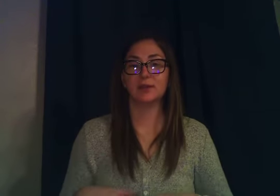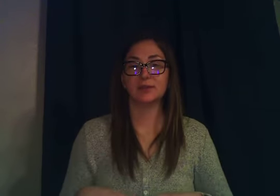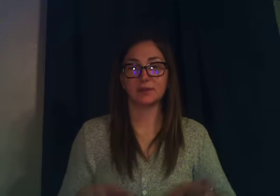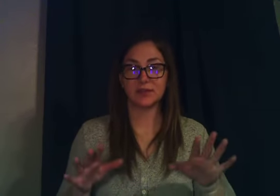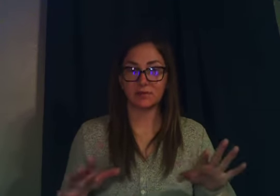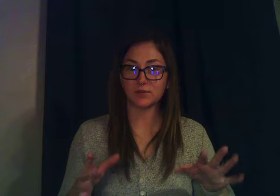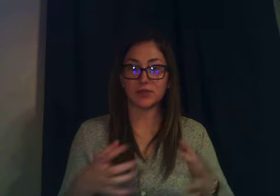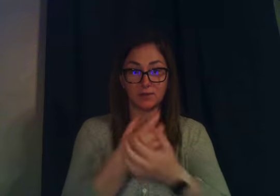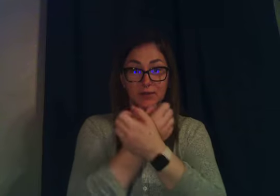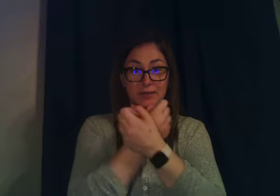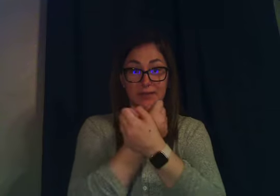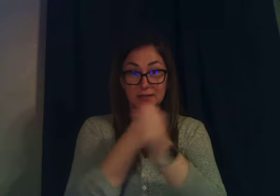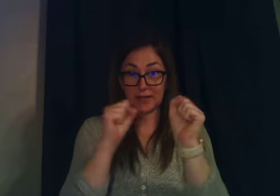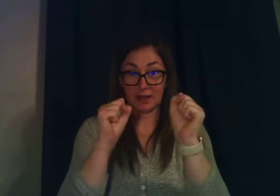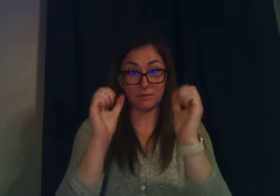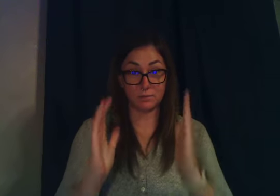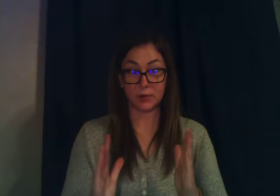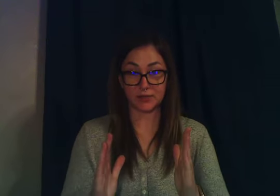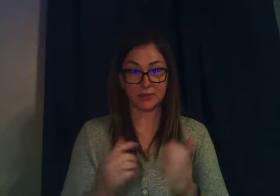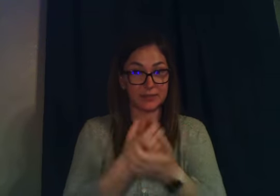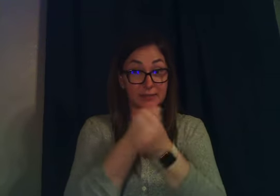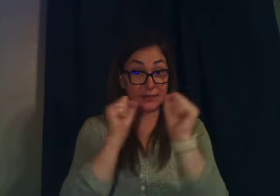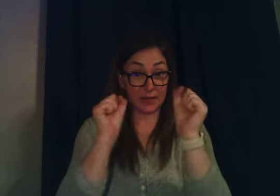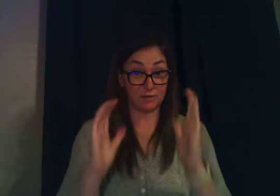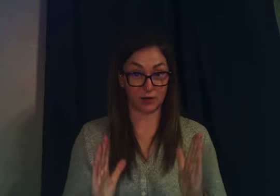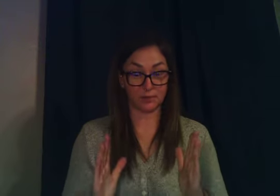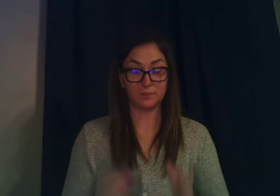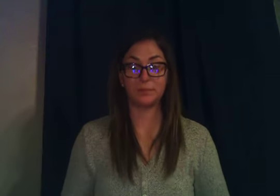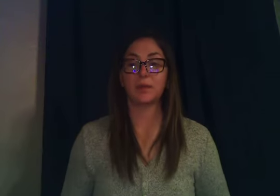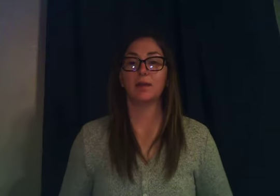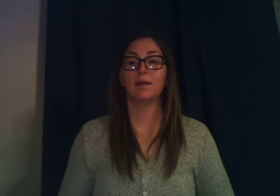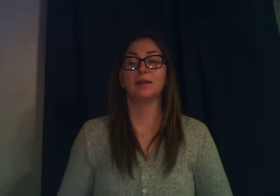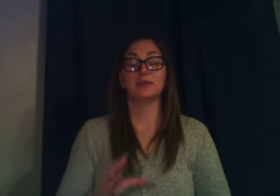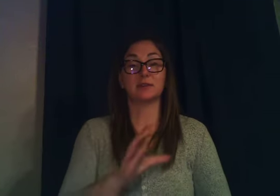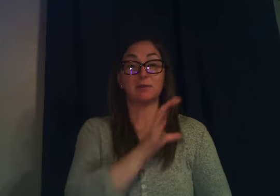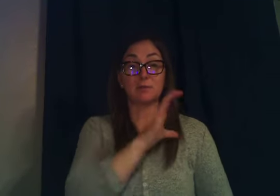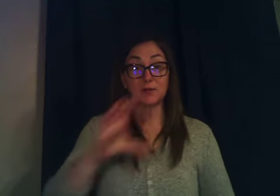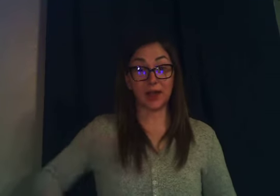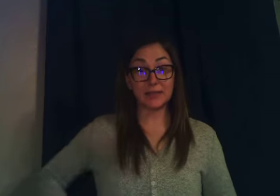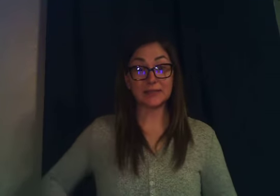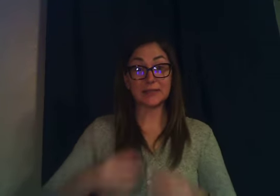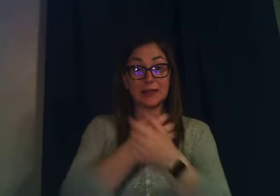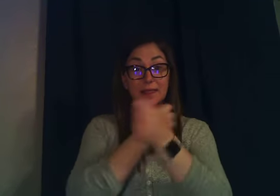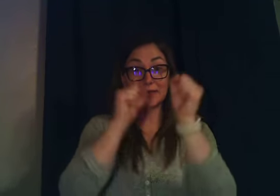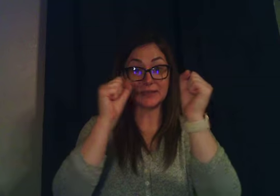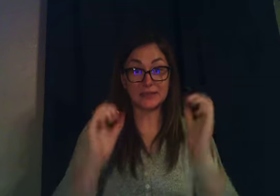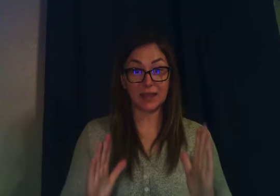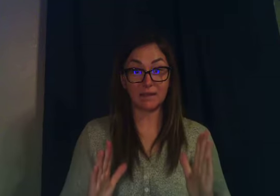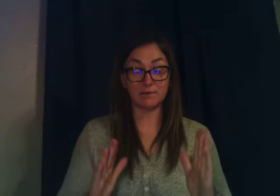So the sign for Savior is save, person. It says Savior. So Christ, the Savior,